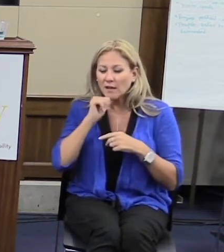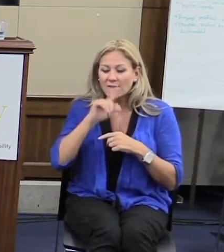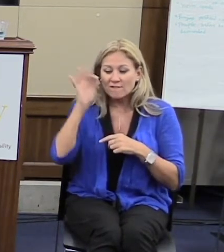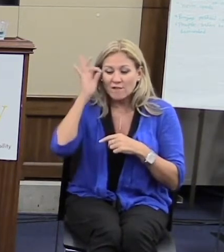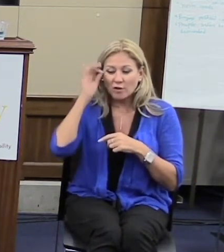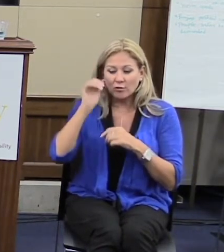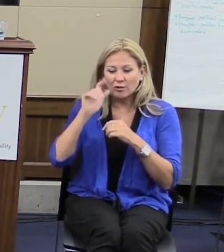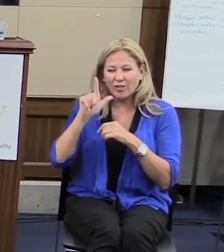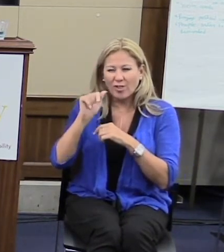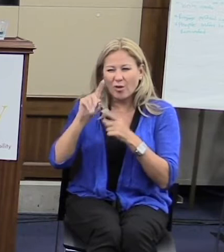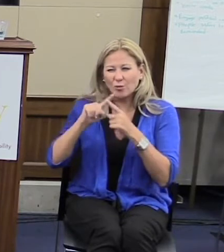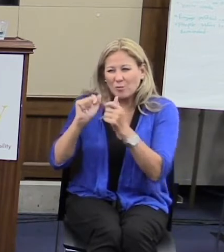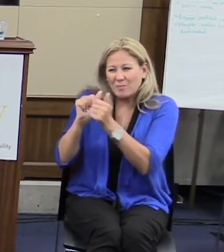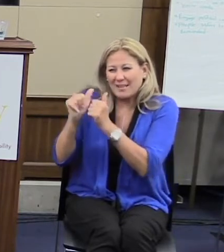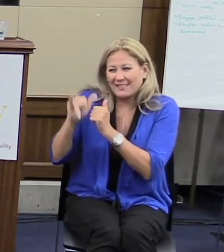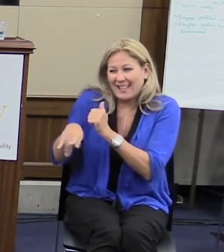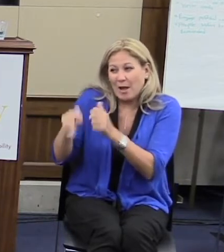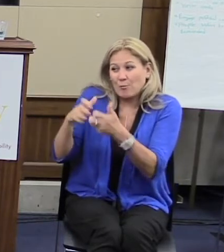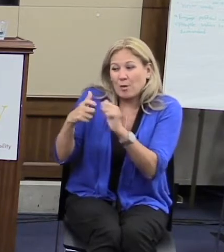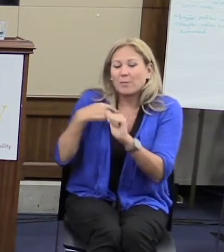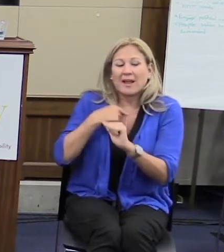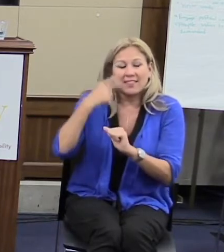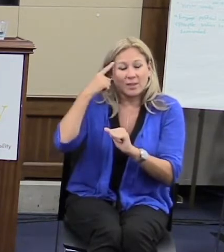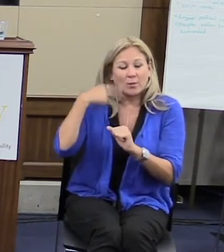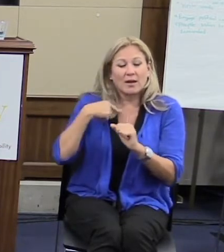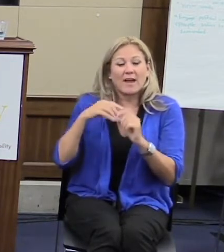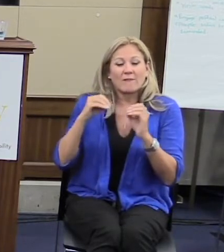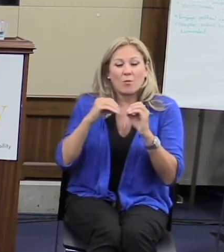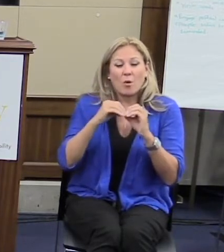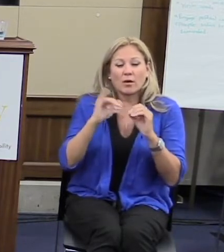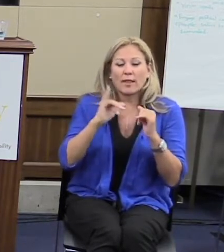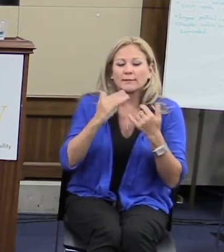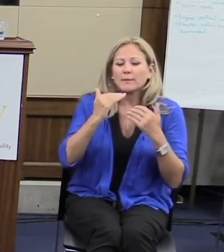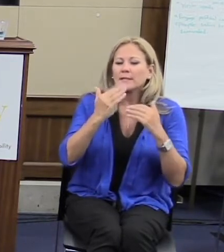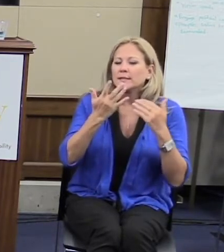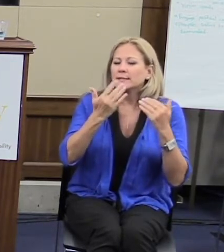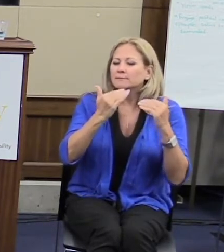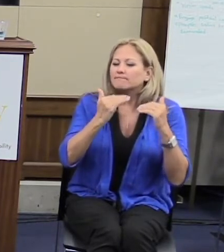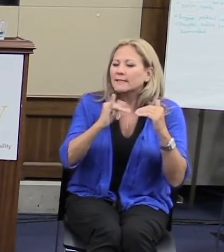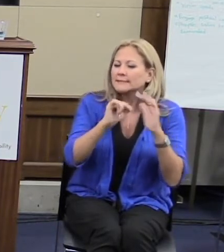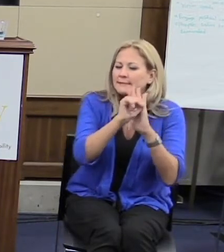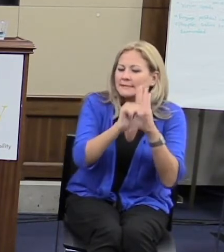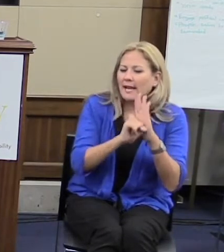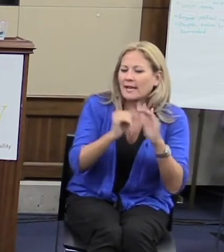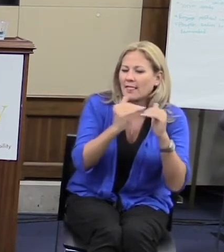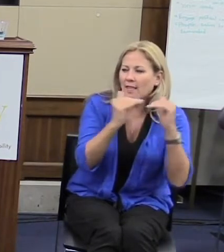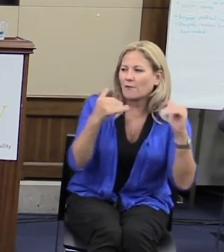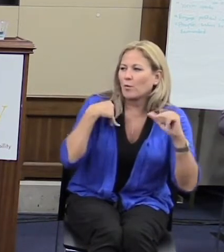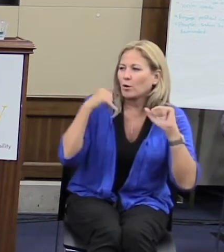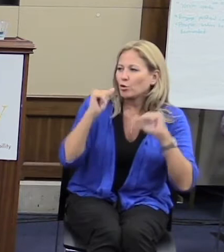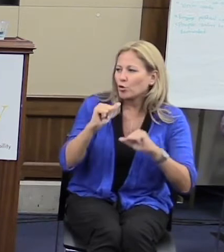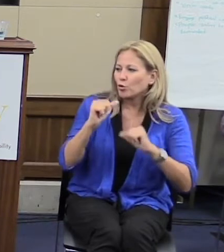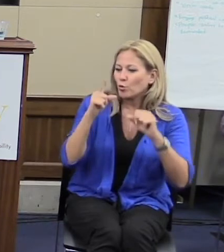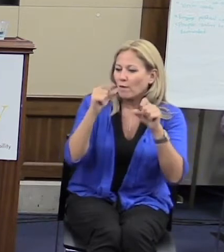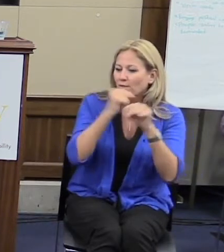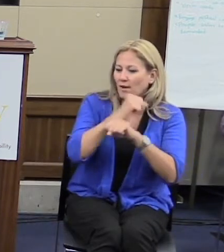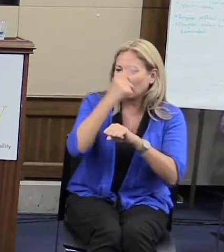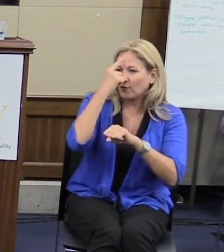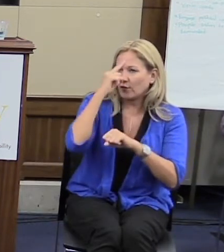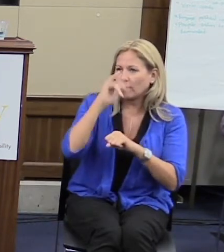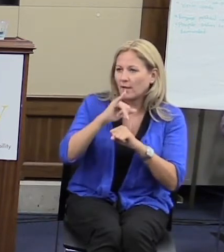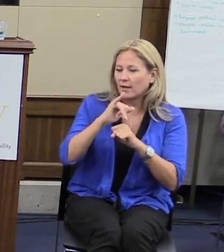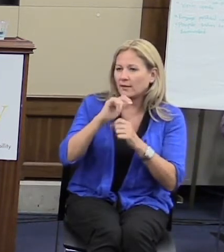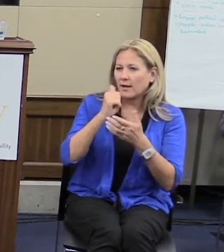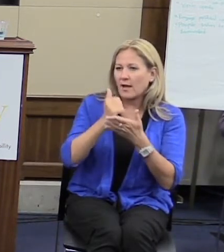that could be passed to solve that problem, but I think there's a lot of lower level solutions that we can fight for and then we could see implemented to help that